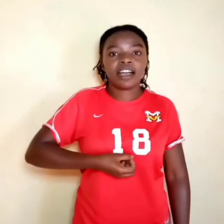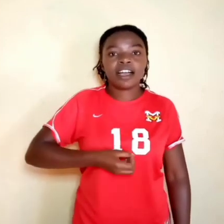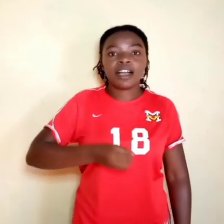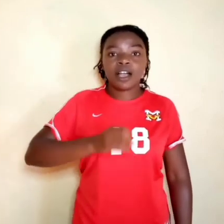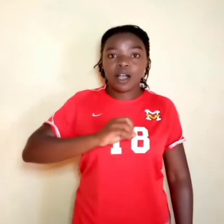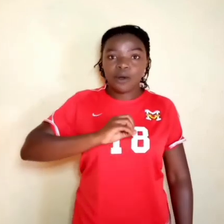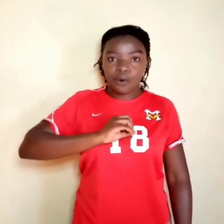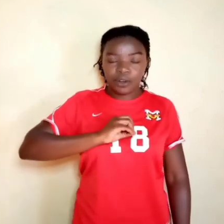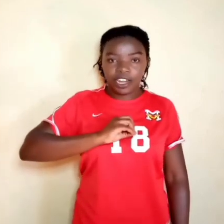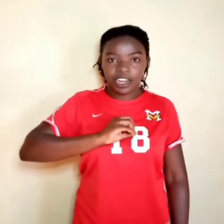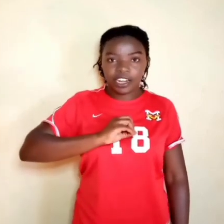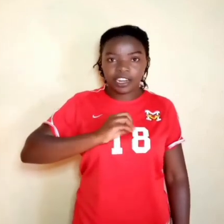on,